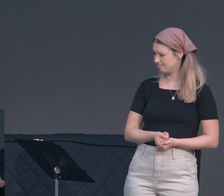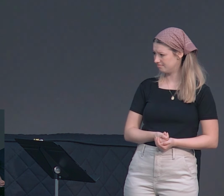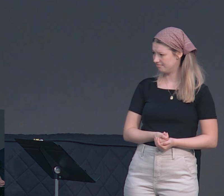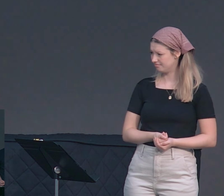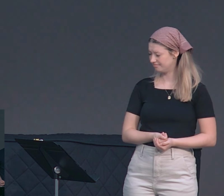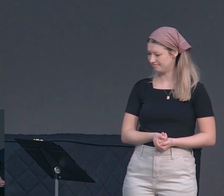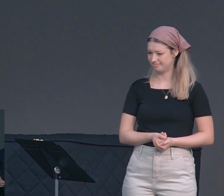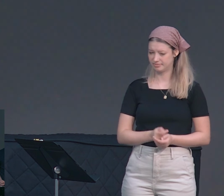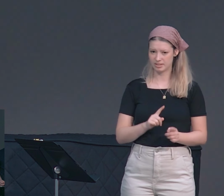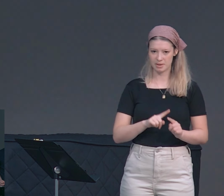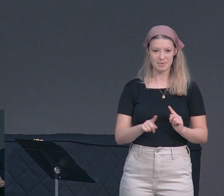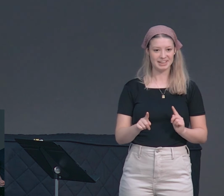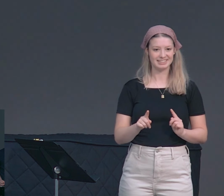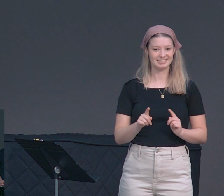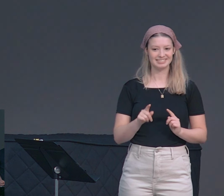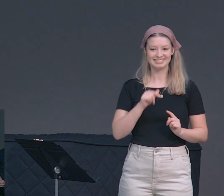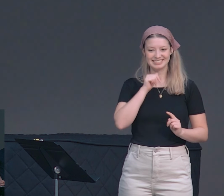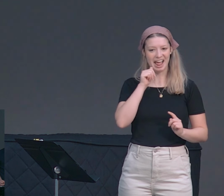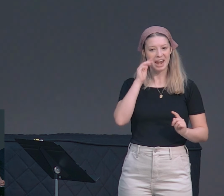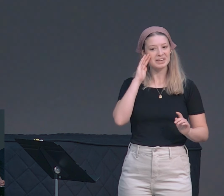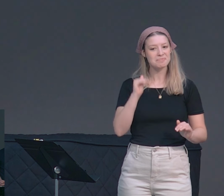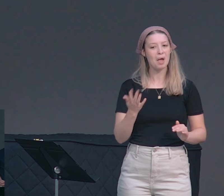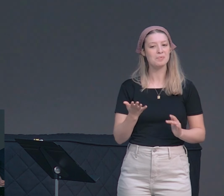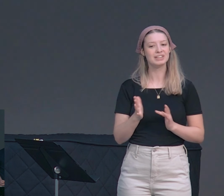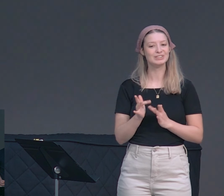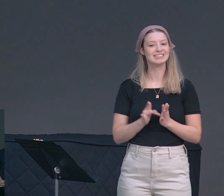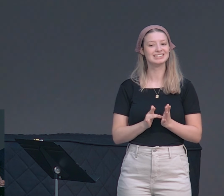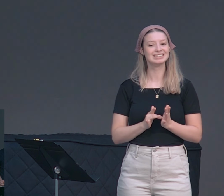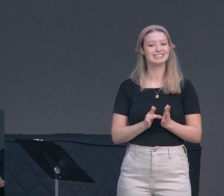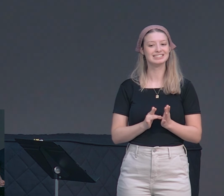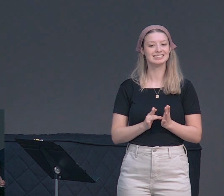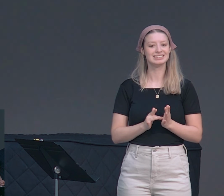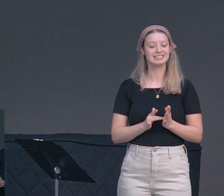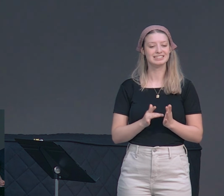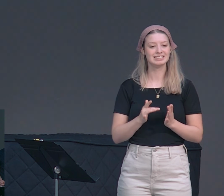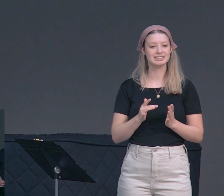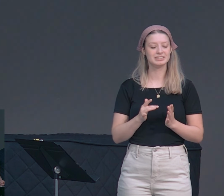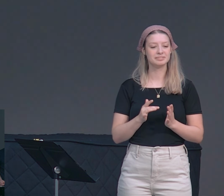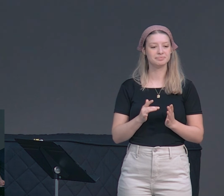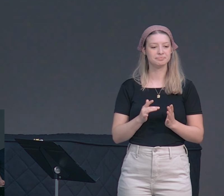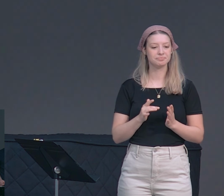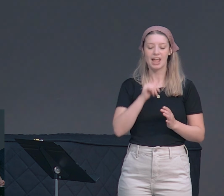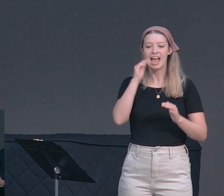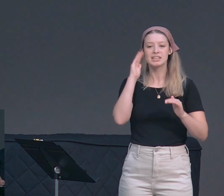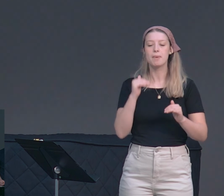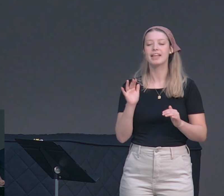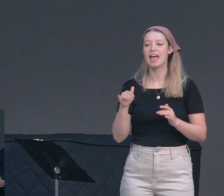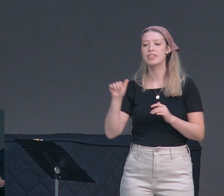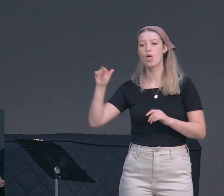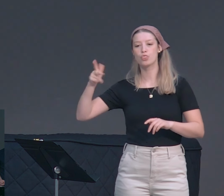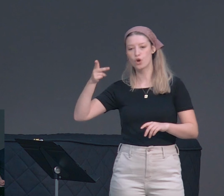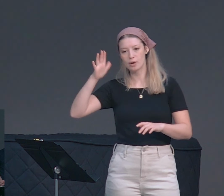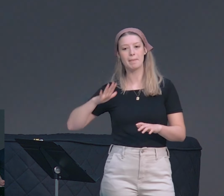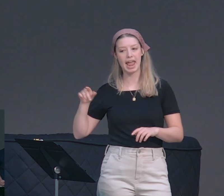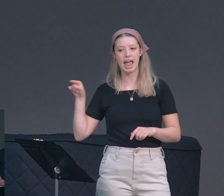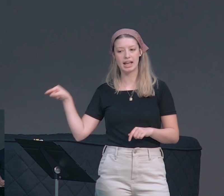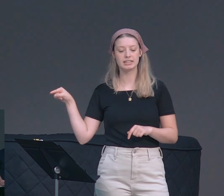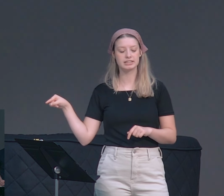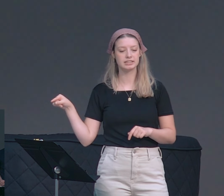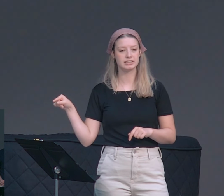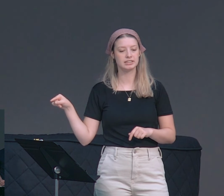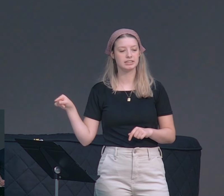But then something unexpected happens. The third man, the other thief, hanging on the